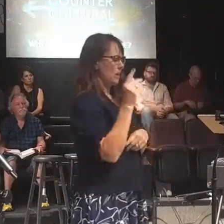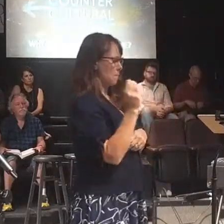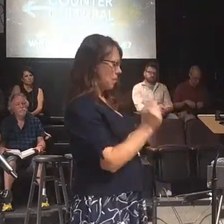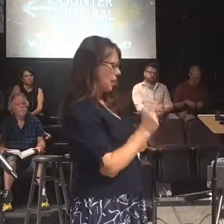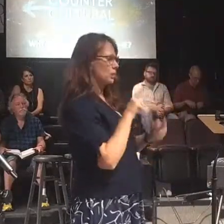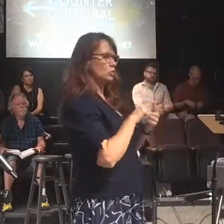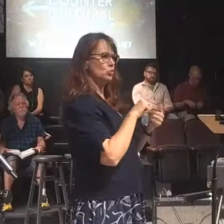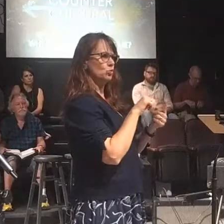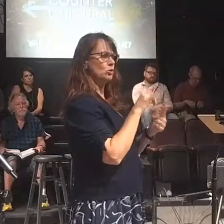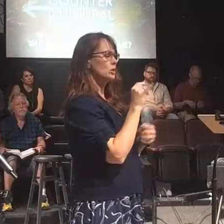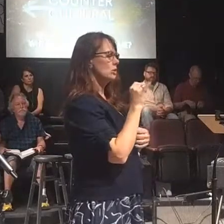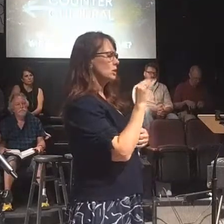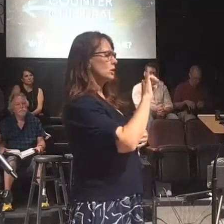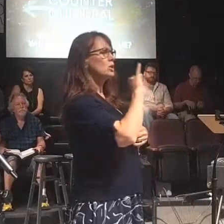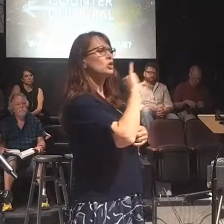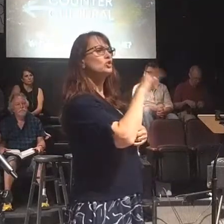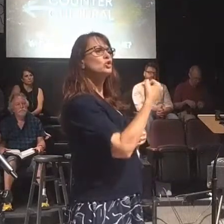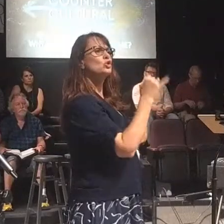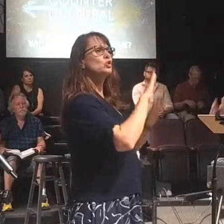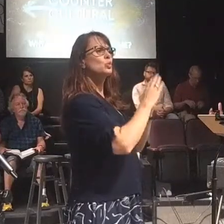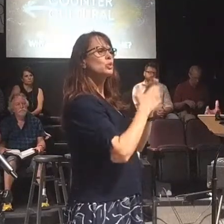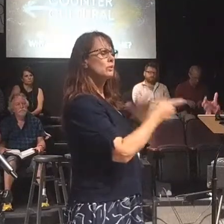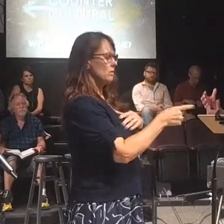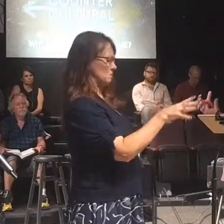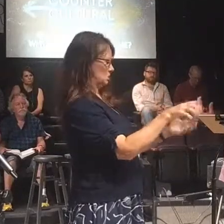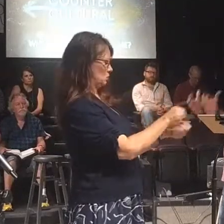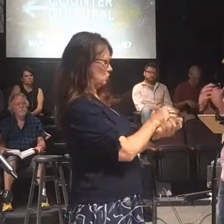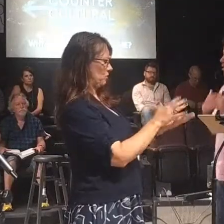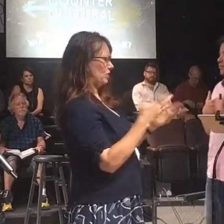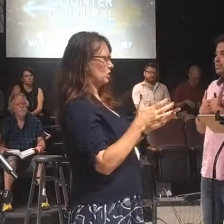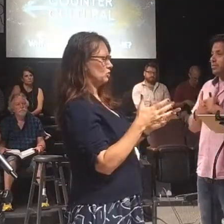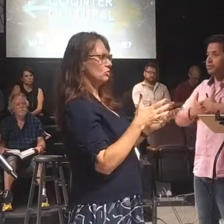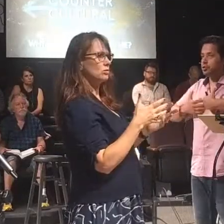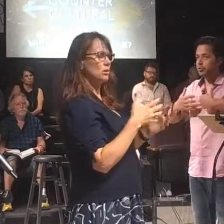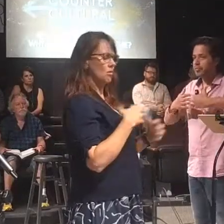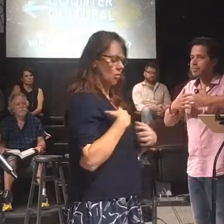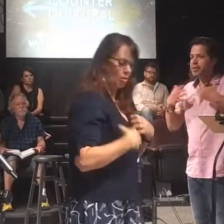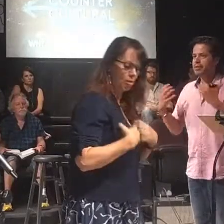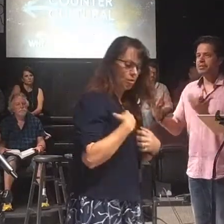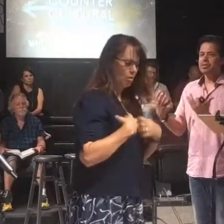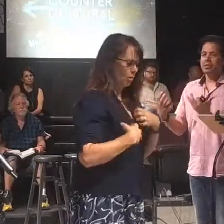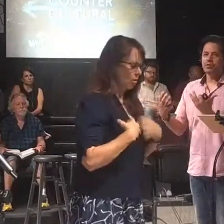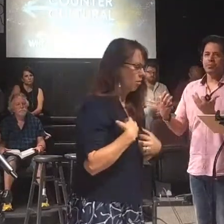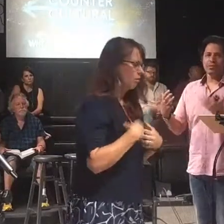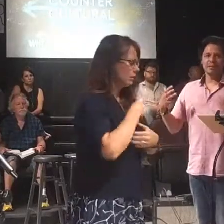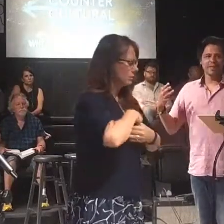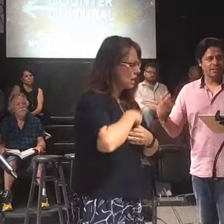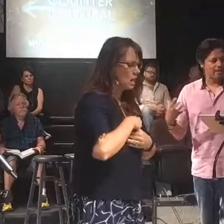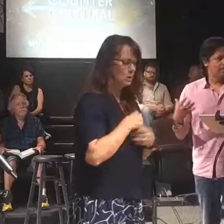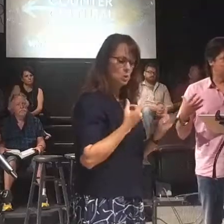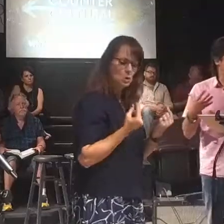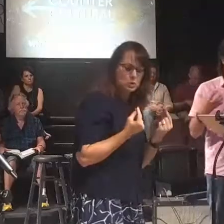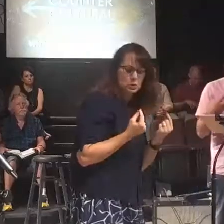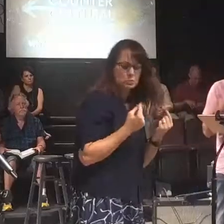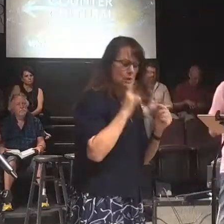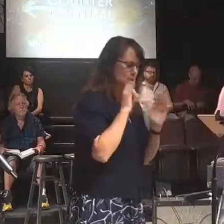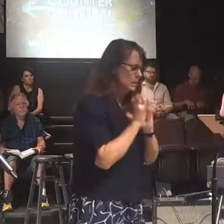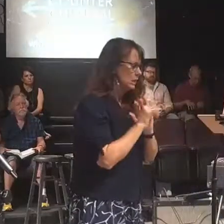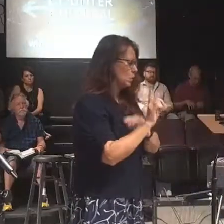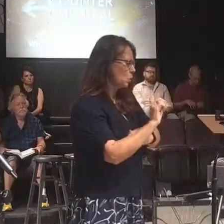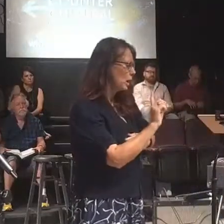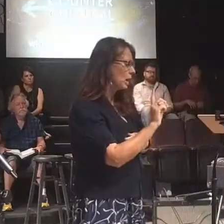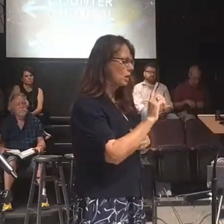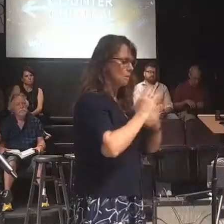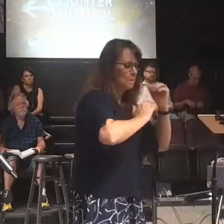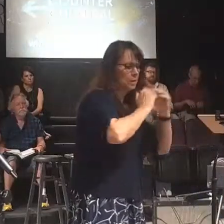wrestling with their identity, right? Who are we? What should we do? Should we just take care of ourselves, or should we rebuild Jerusalem and the temple in its former